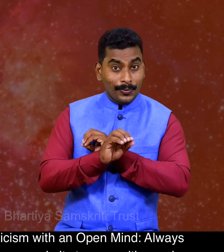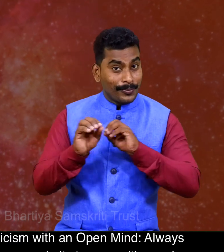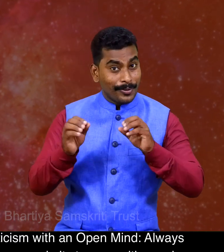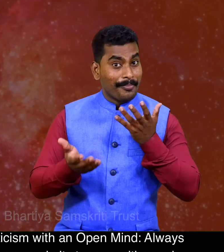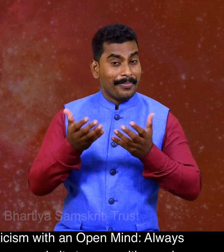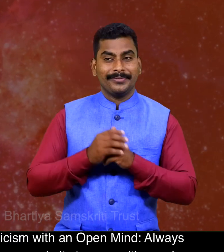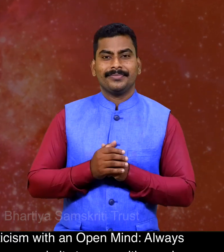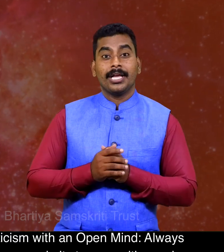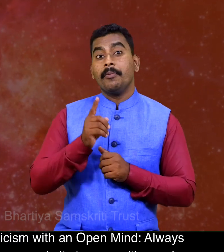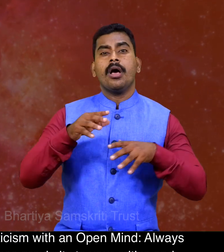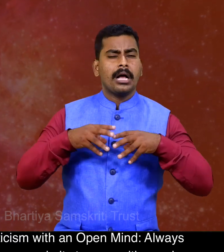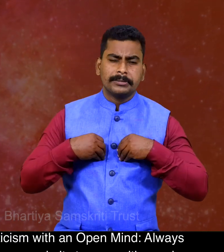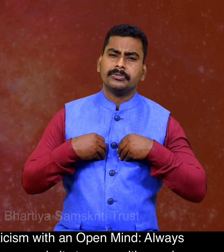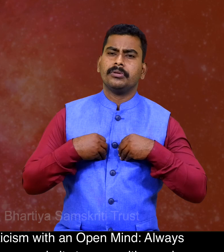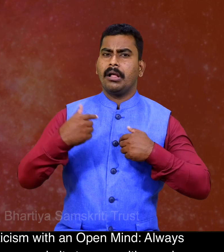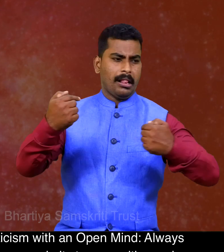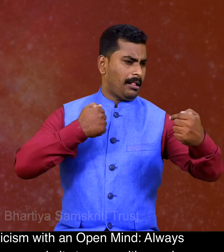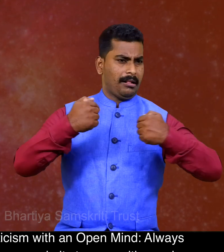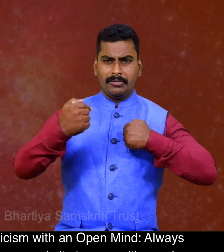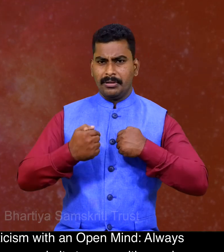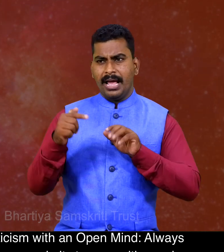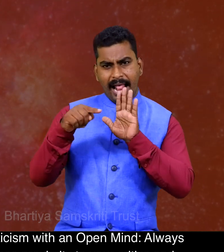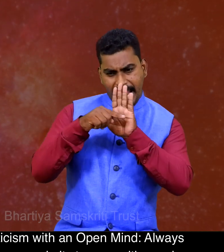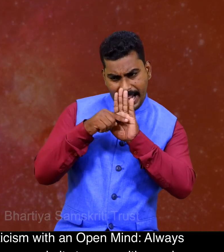Accept criticism with an open mind.